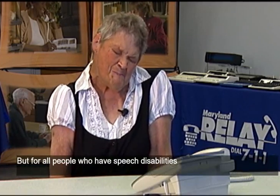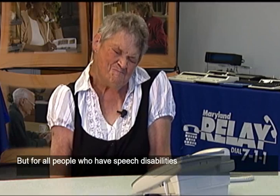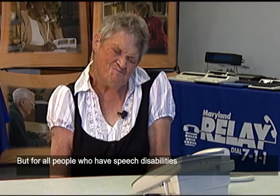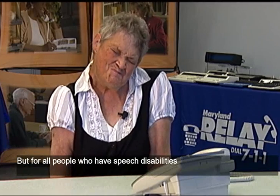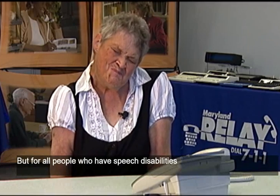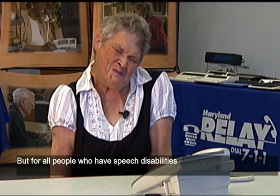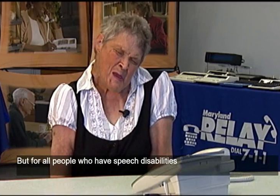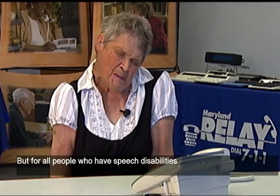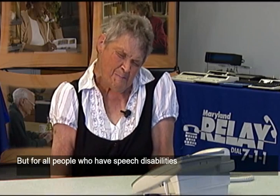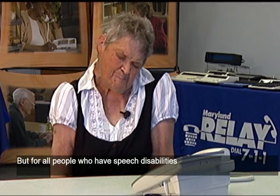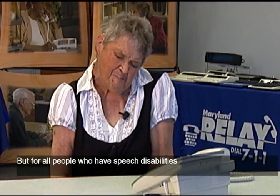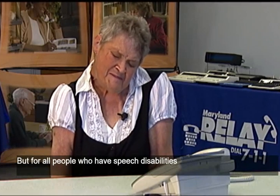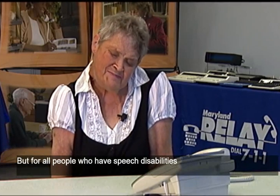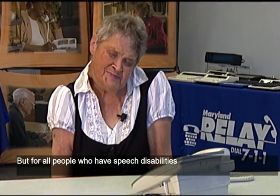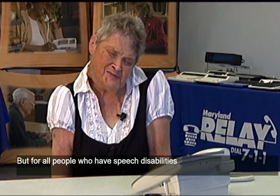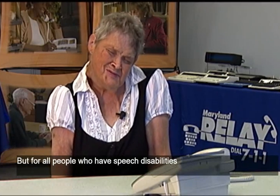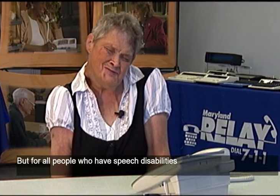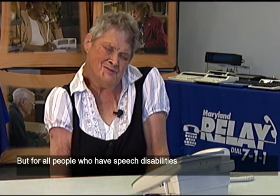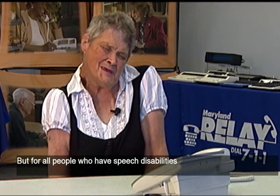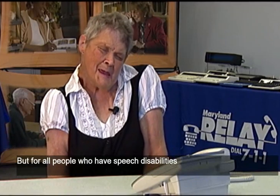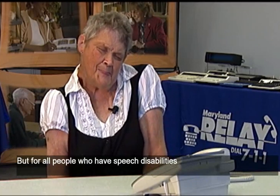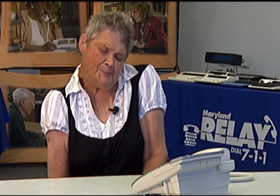But for all people who have speech disabilities.